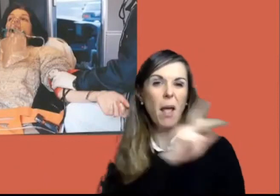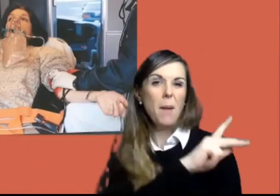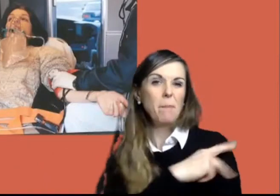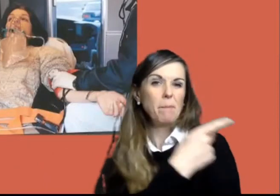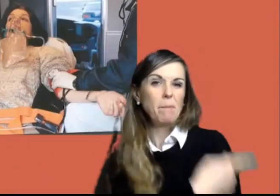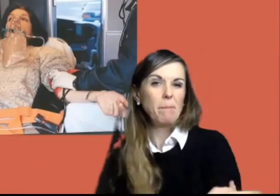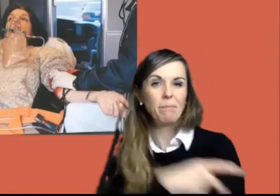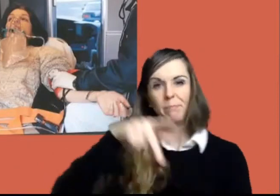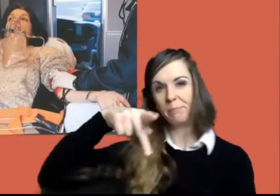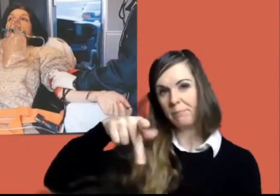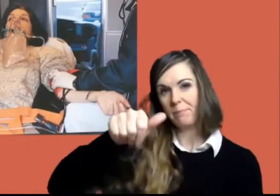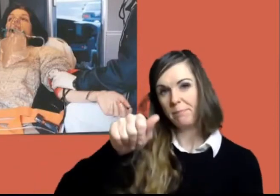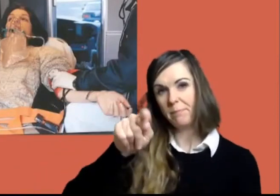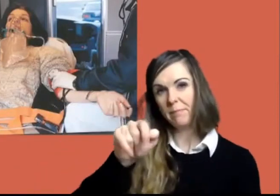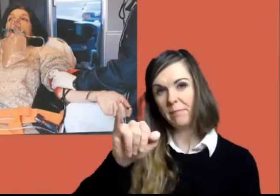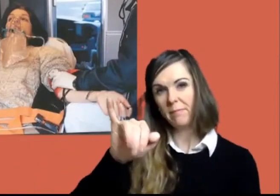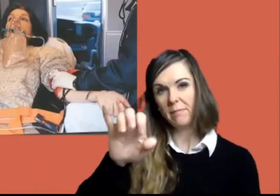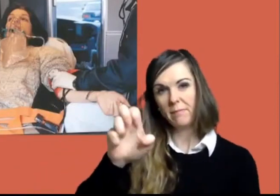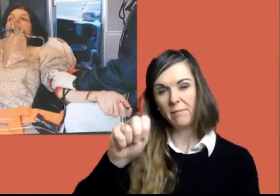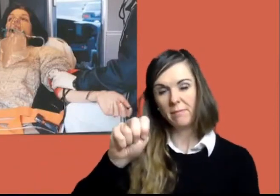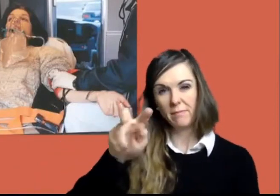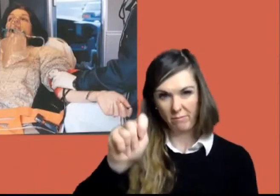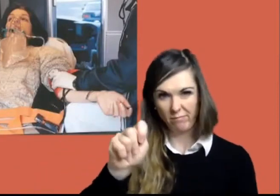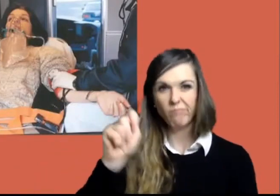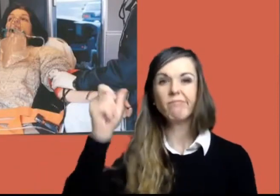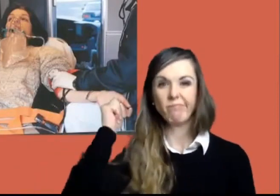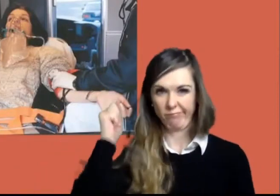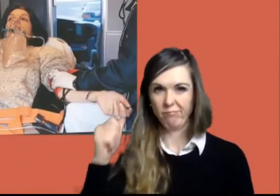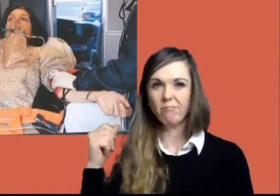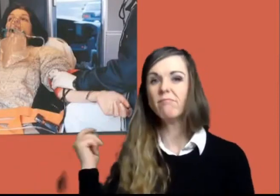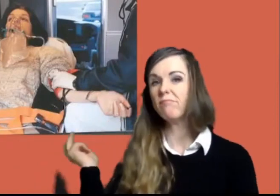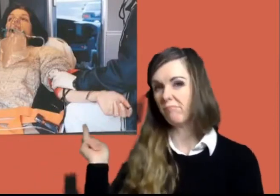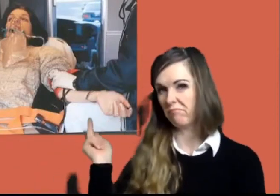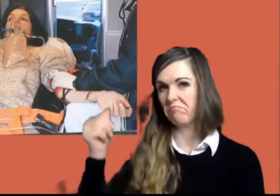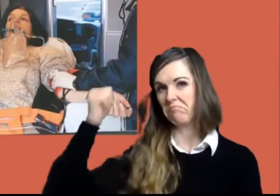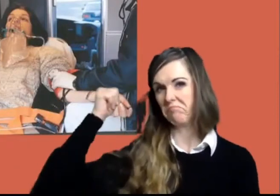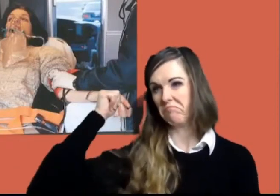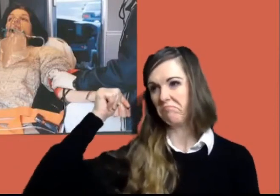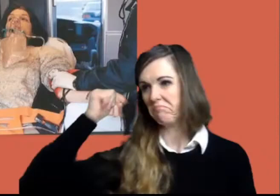Beatrice sits with this patient.